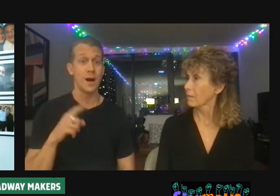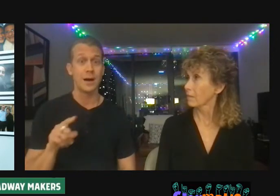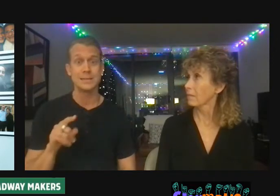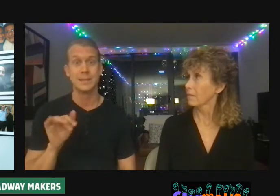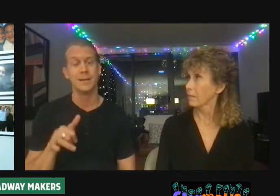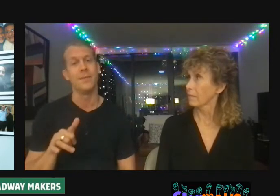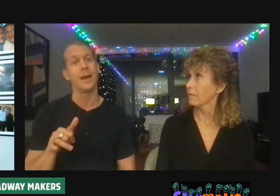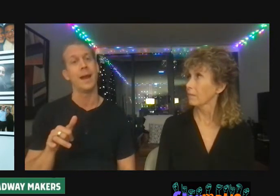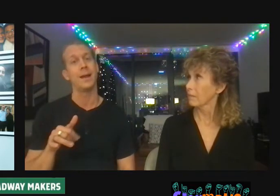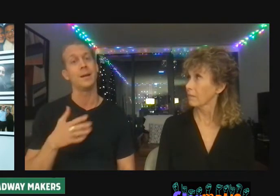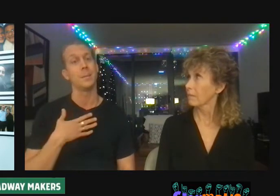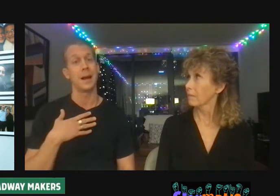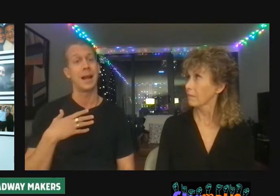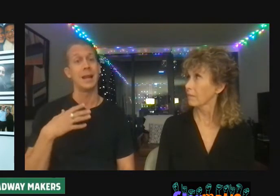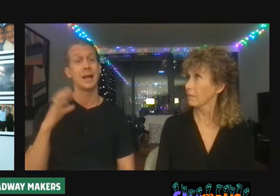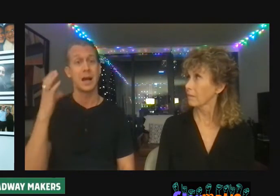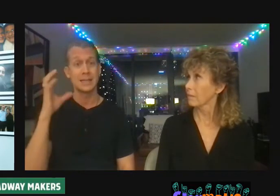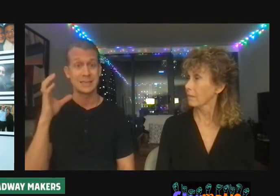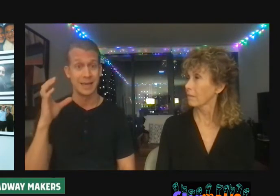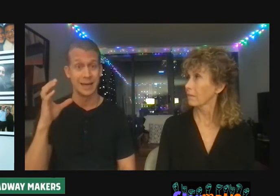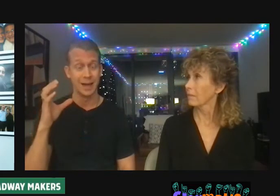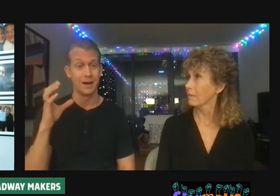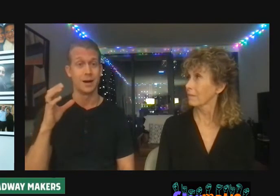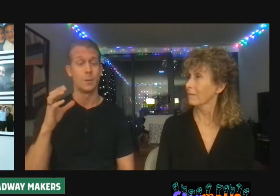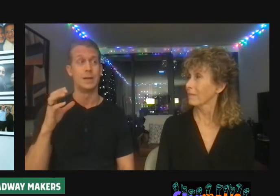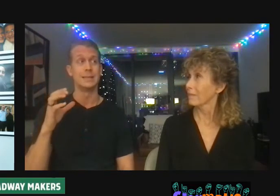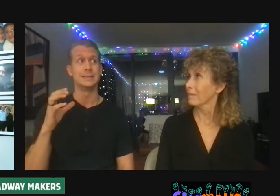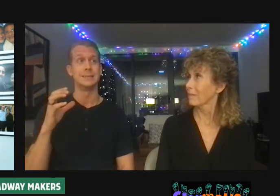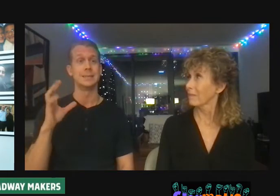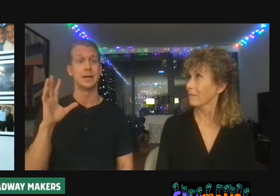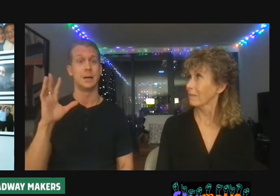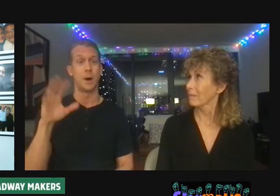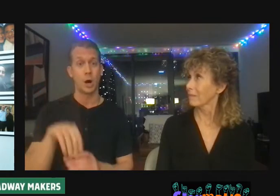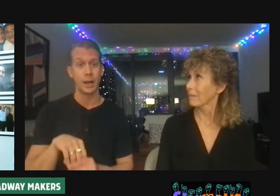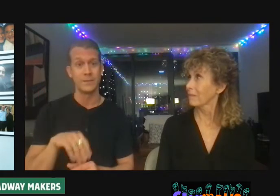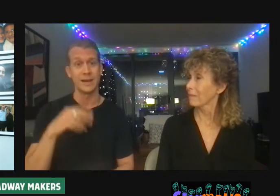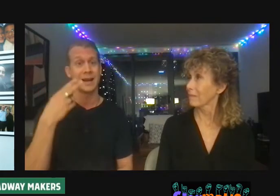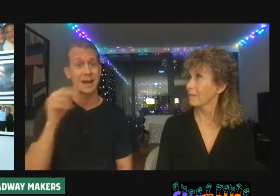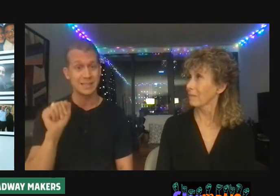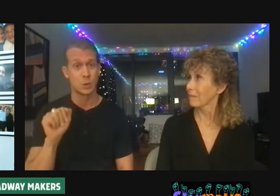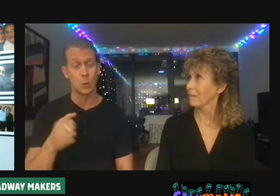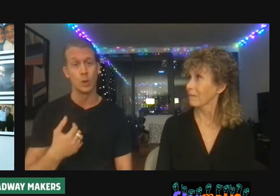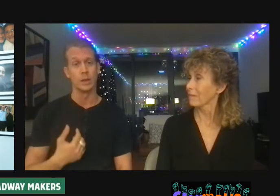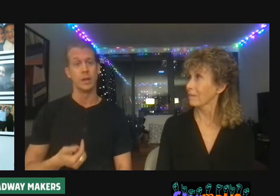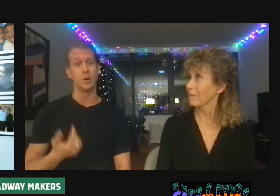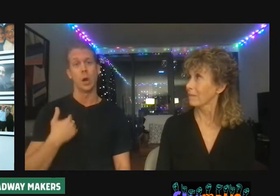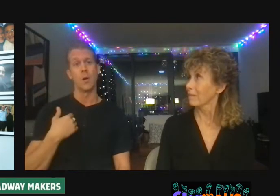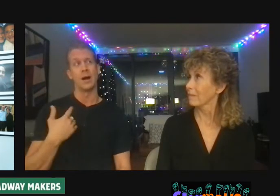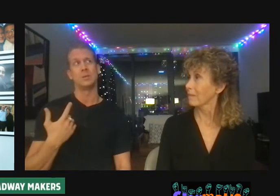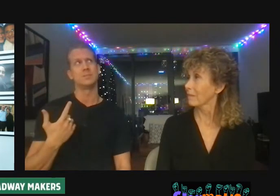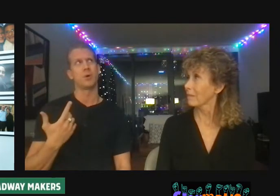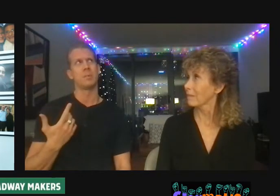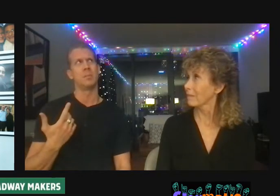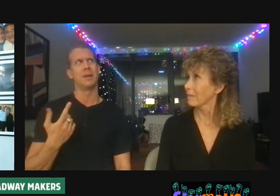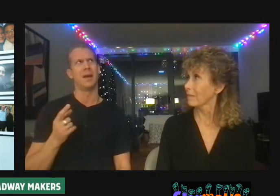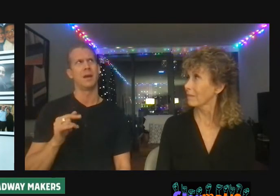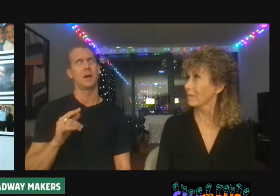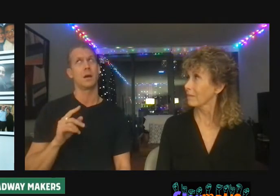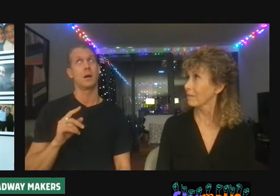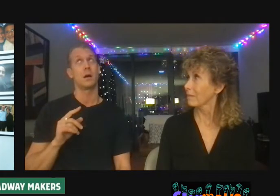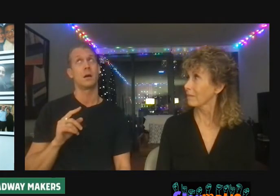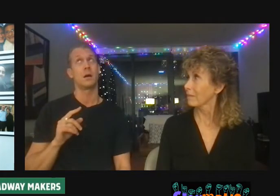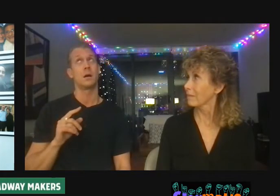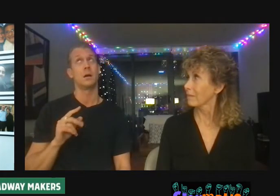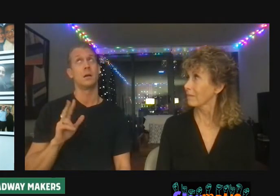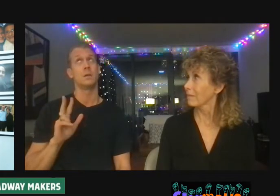Wizard of Oz that my cousin was part of in high school. And, you know, I was probably like